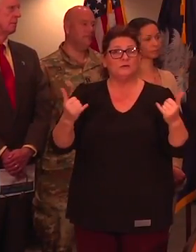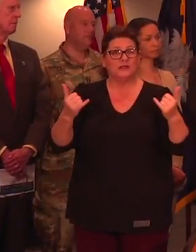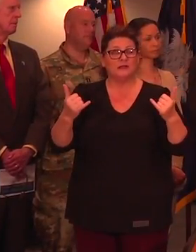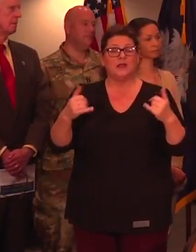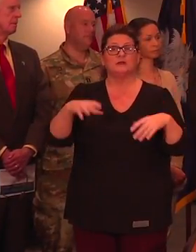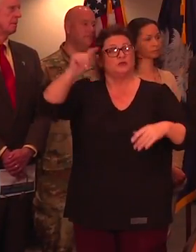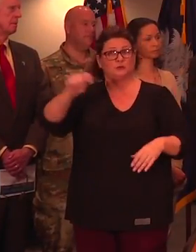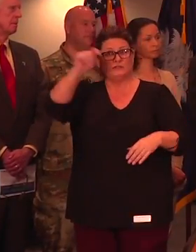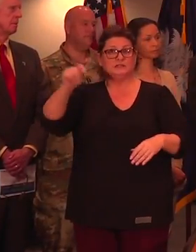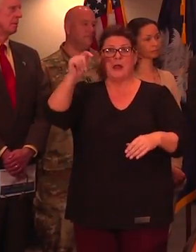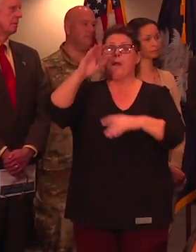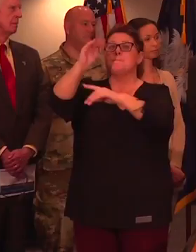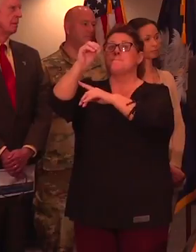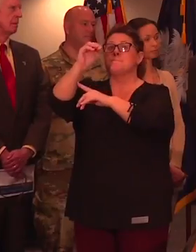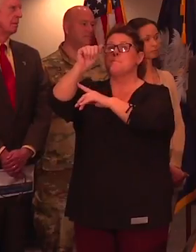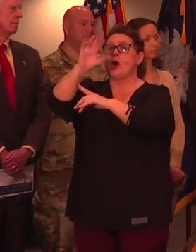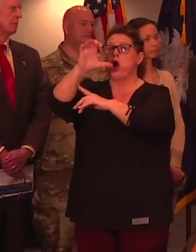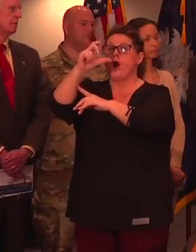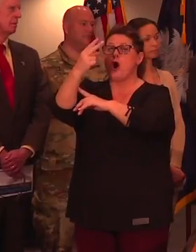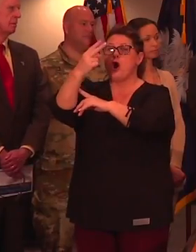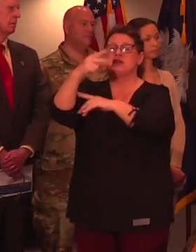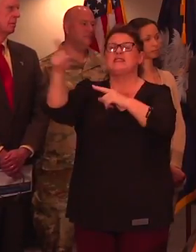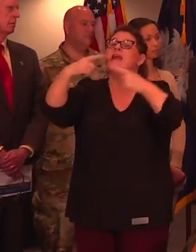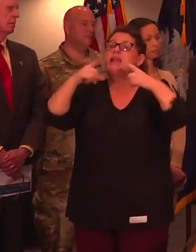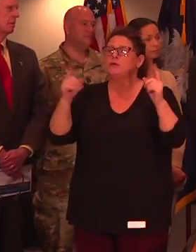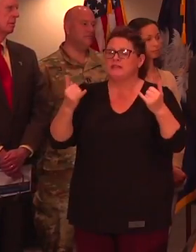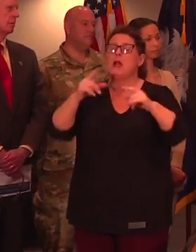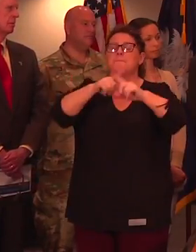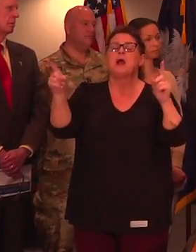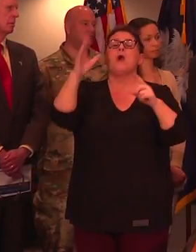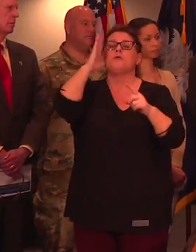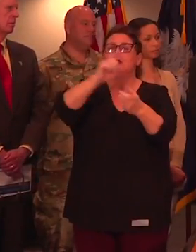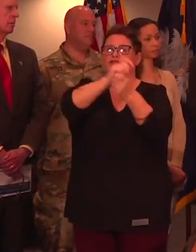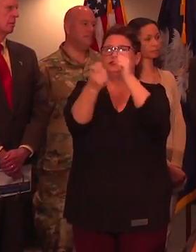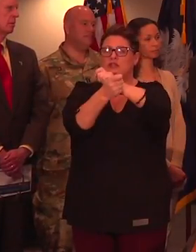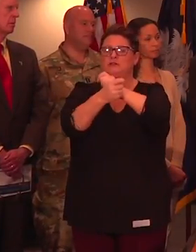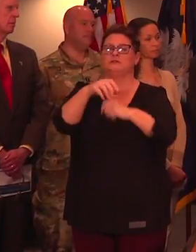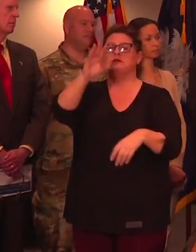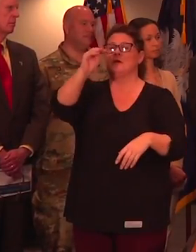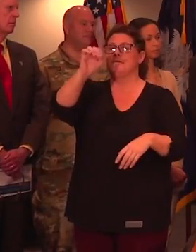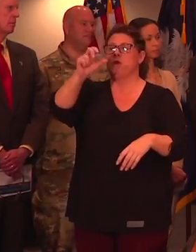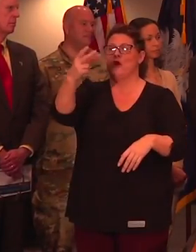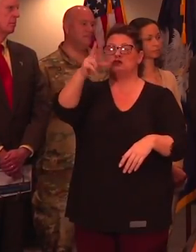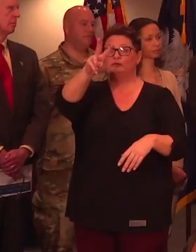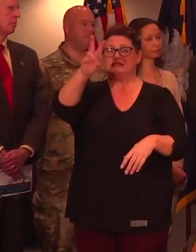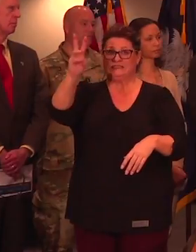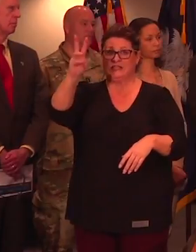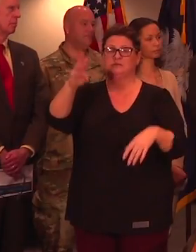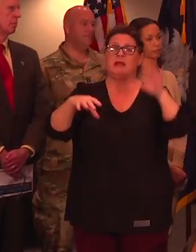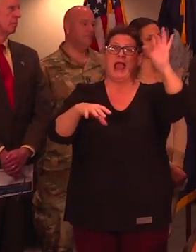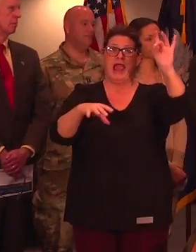the 26th, they will change their programming from 8 a.m. to 6 p.m. It will